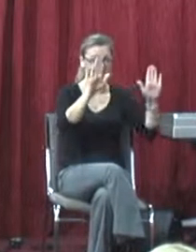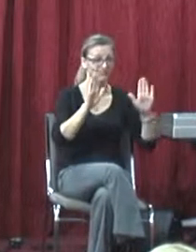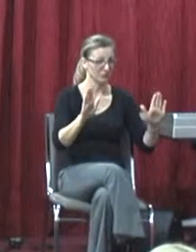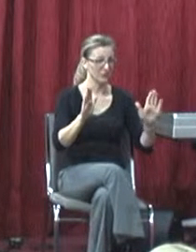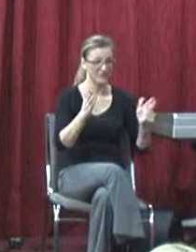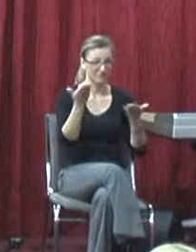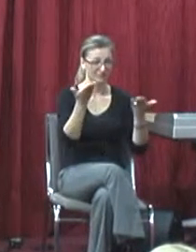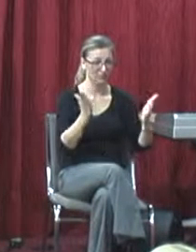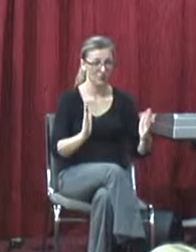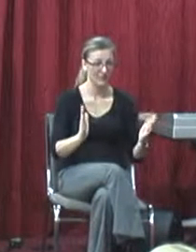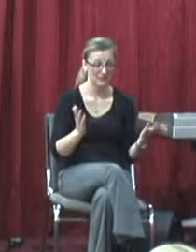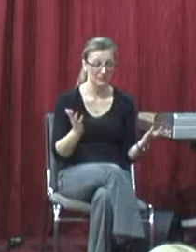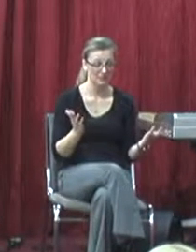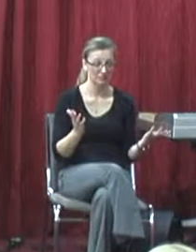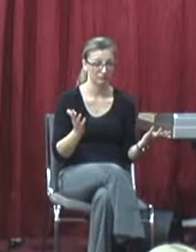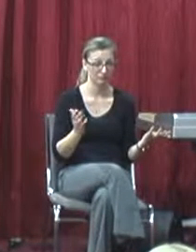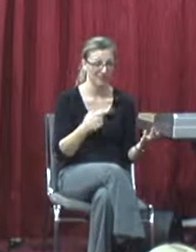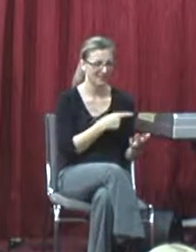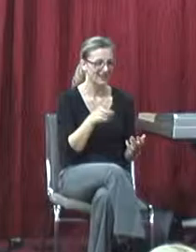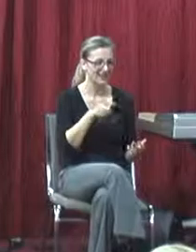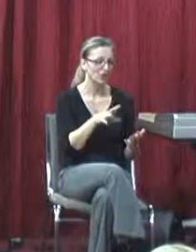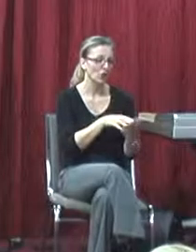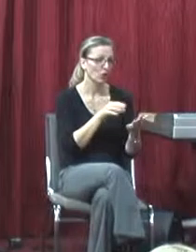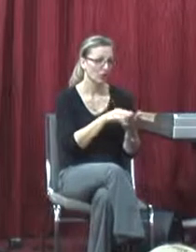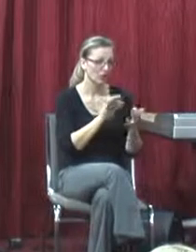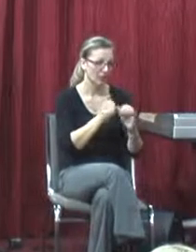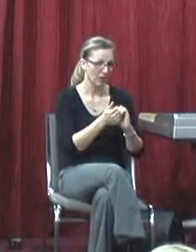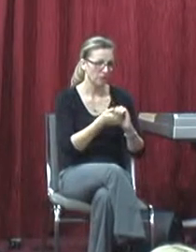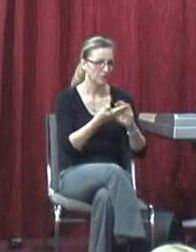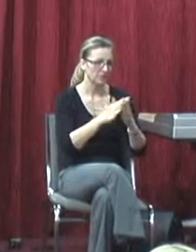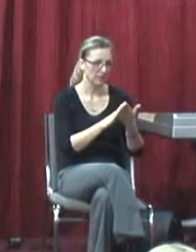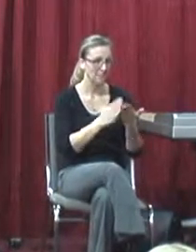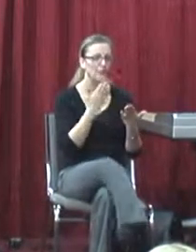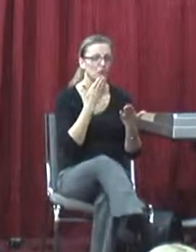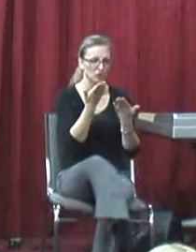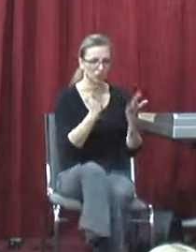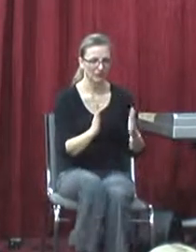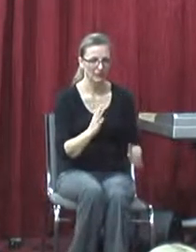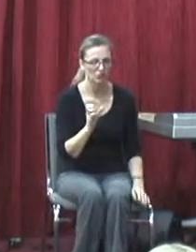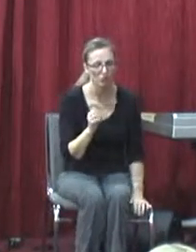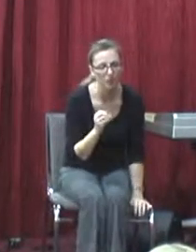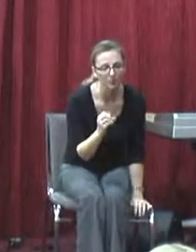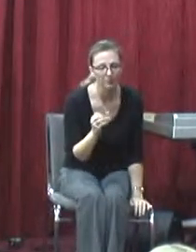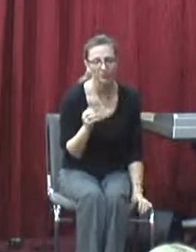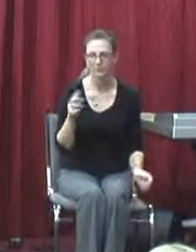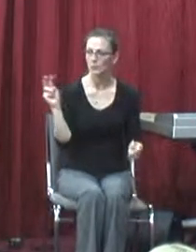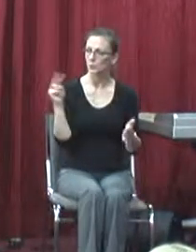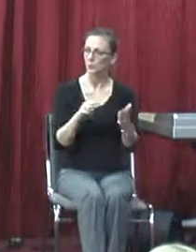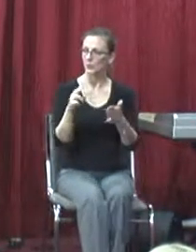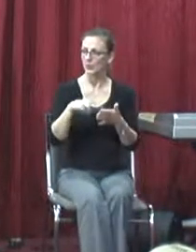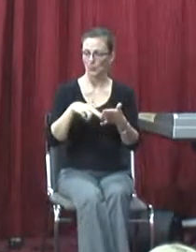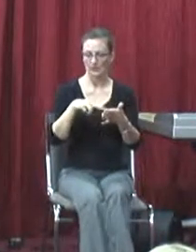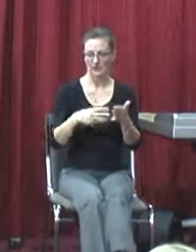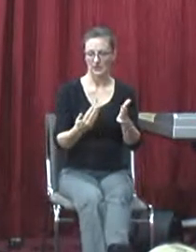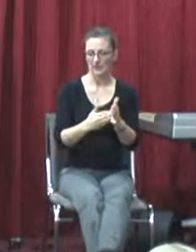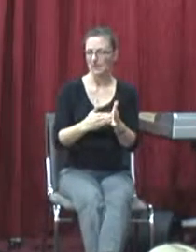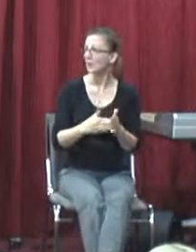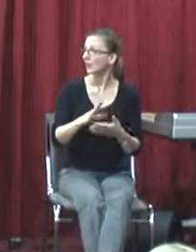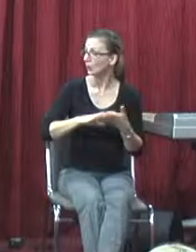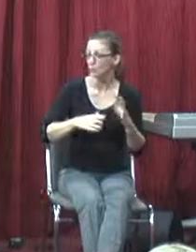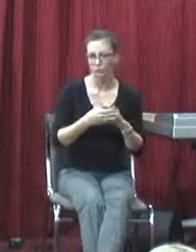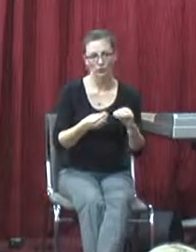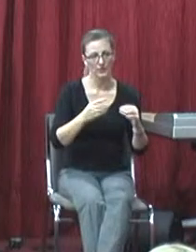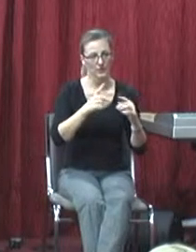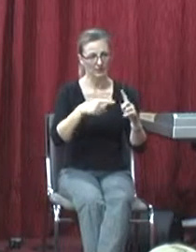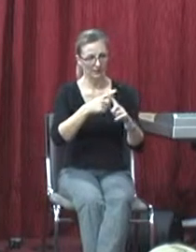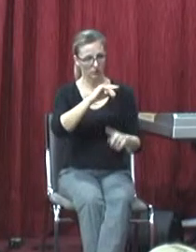good servants. So to help us understand what it takes to be a good servant, let's go back to the Parsha with the story of